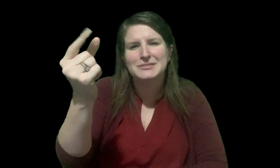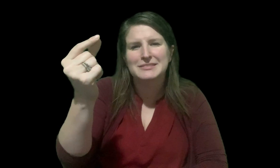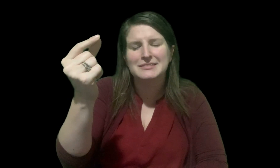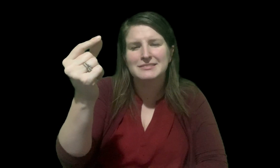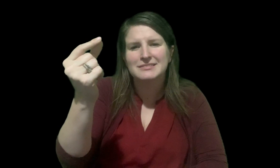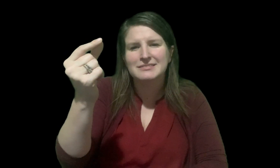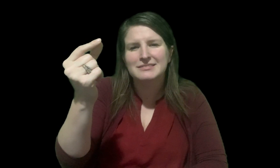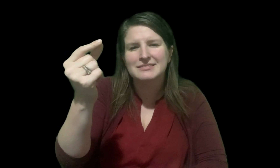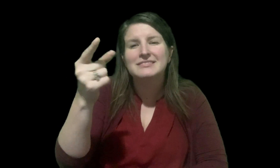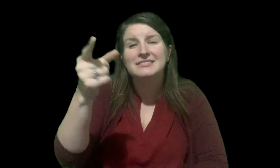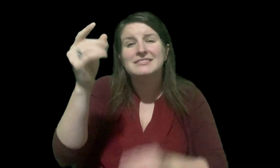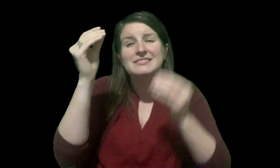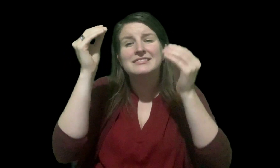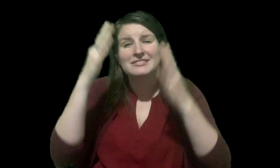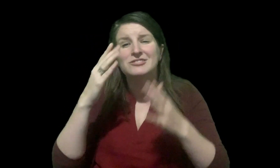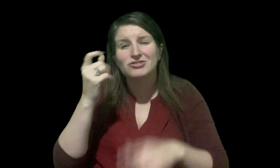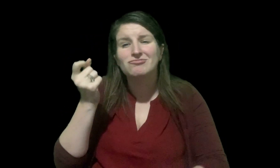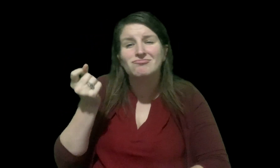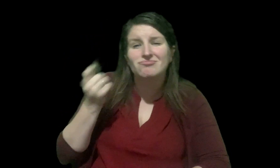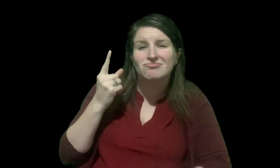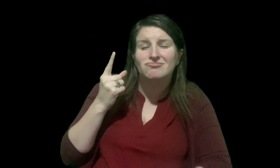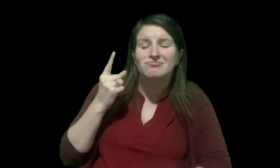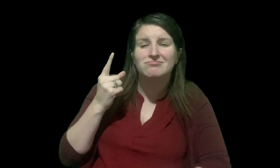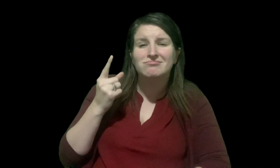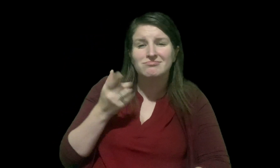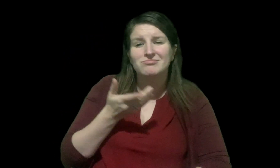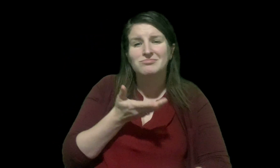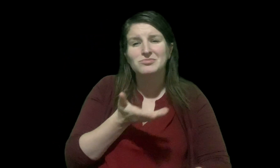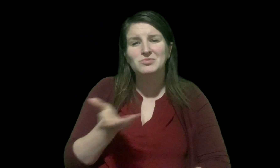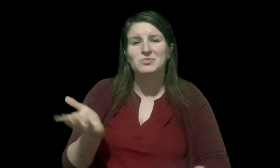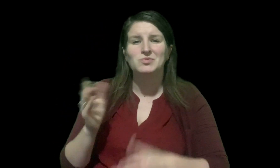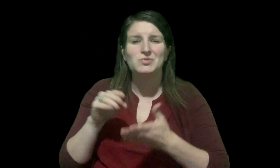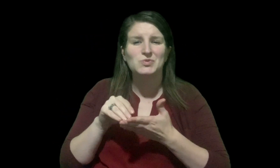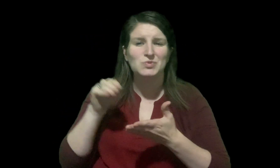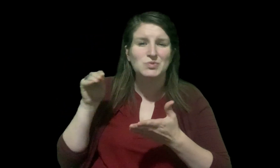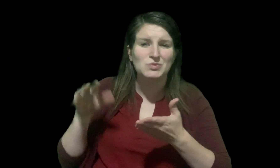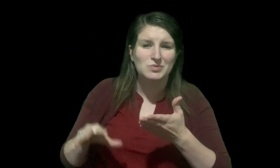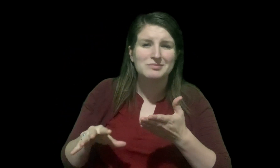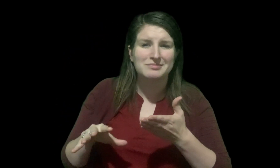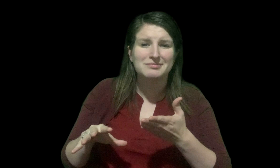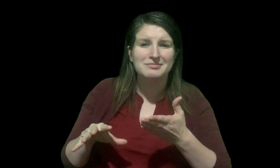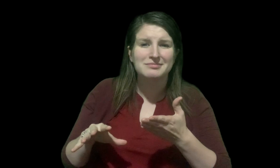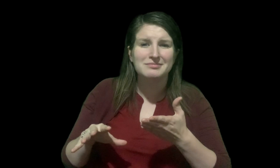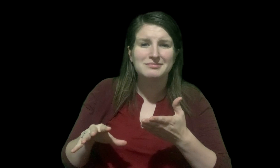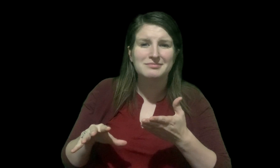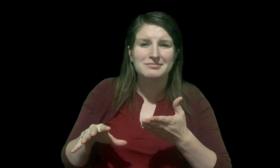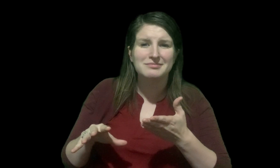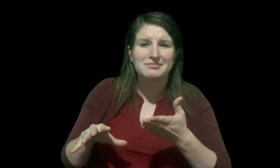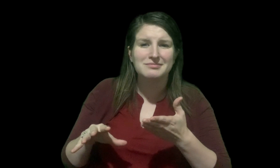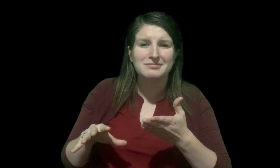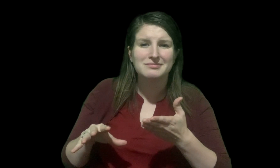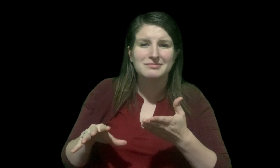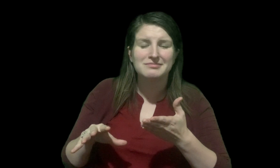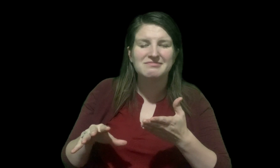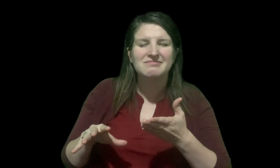And the teacher understands. They know what to do. The teacher is aware that you are all students.